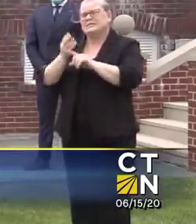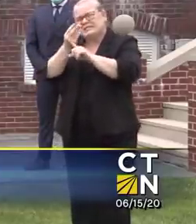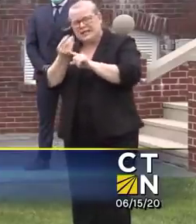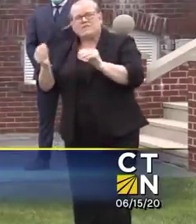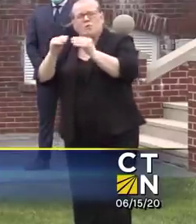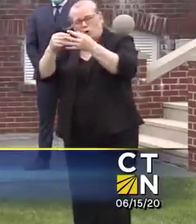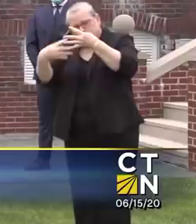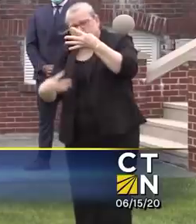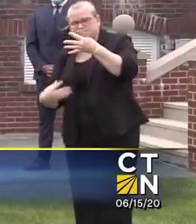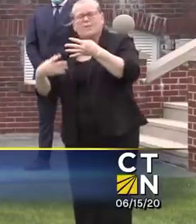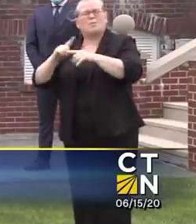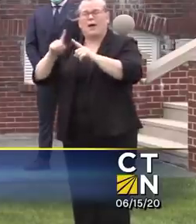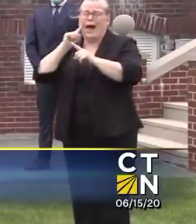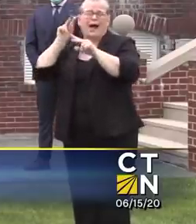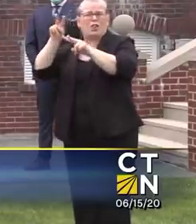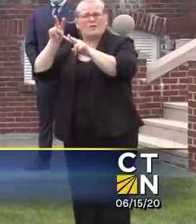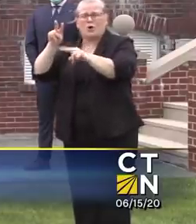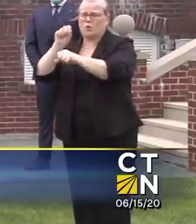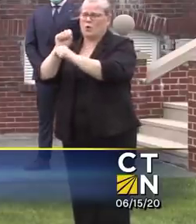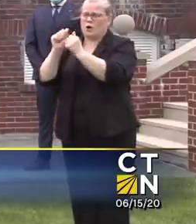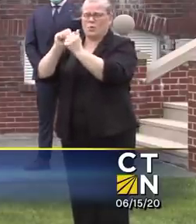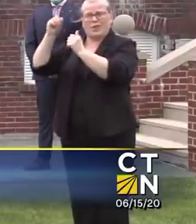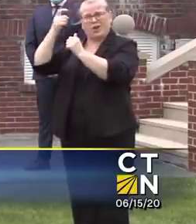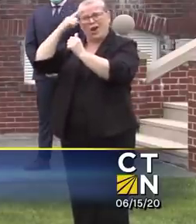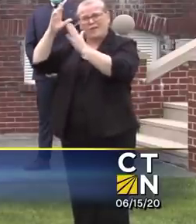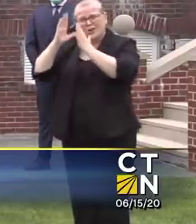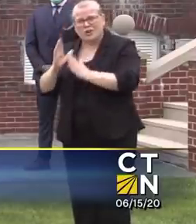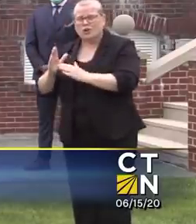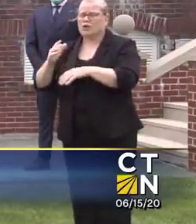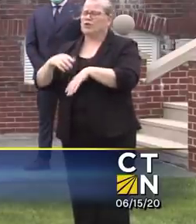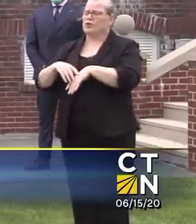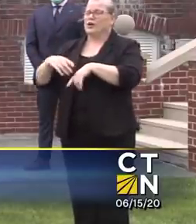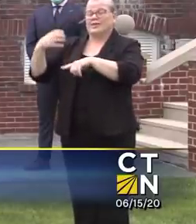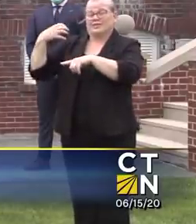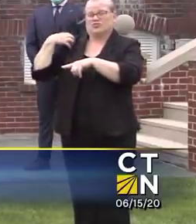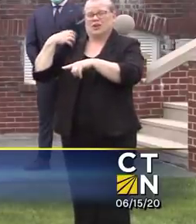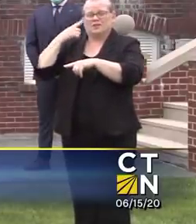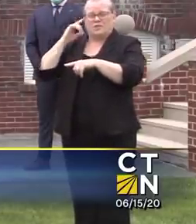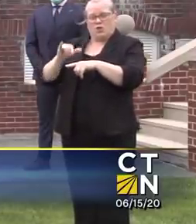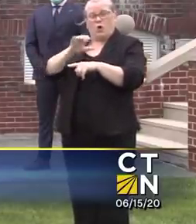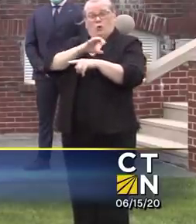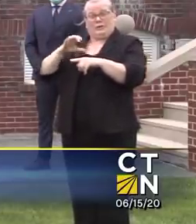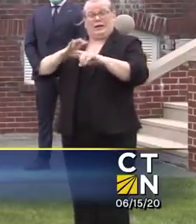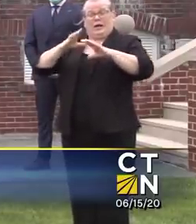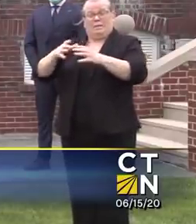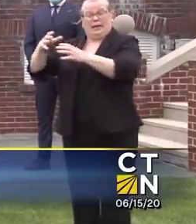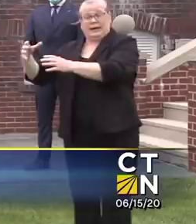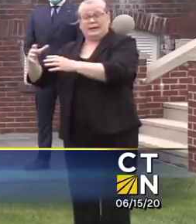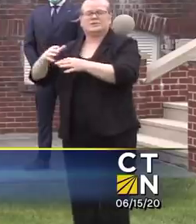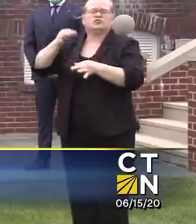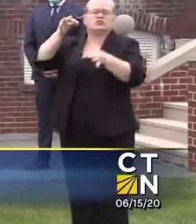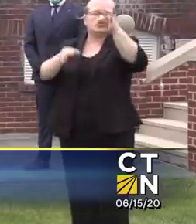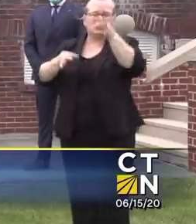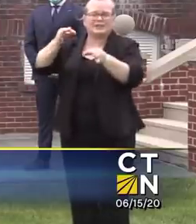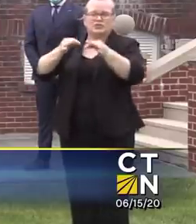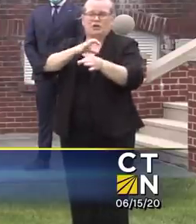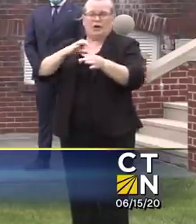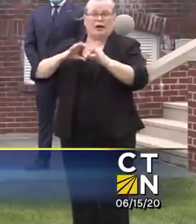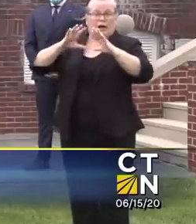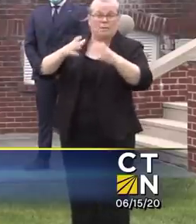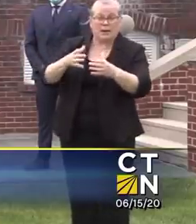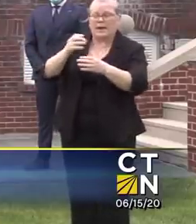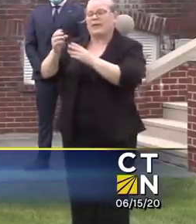to working alongside the administration, the chairs of the respected committees, that's judiciary as well as public